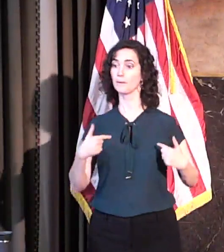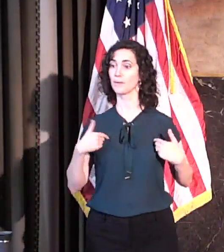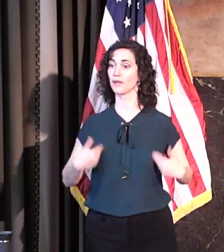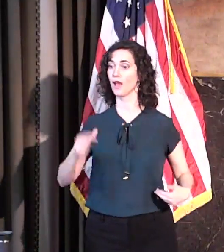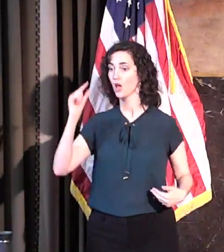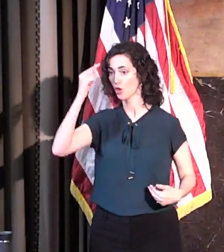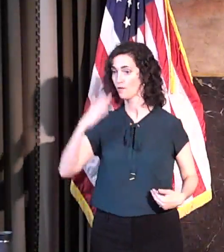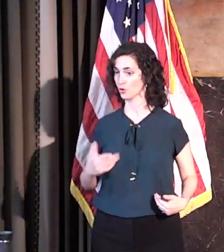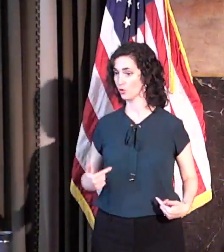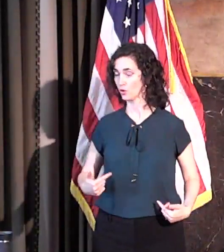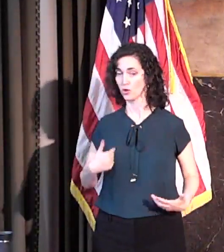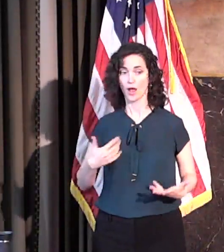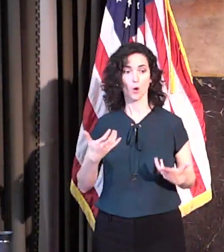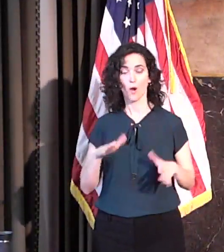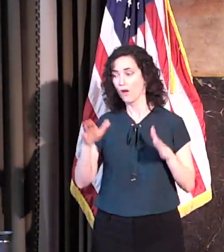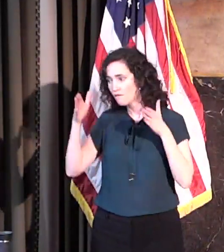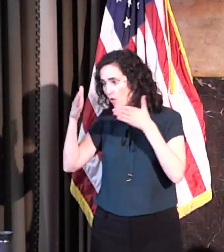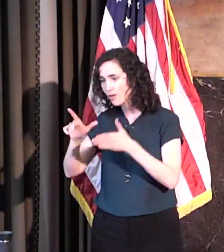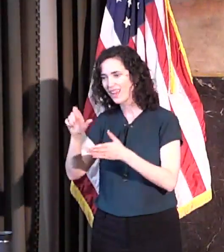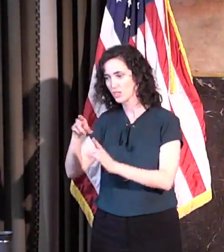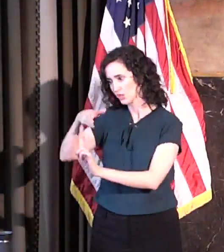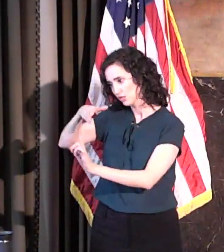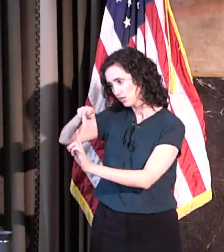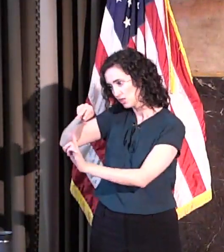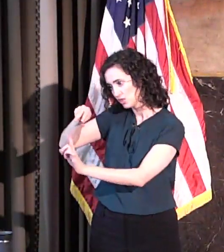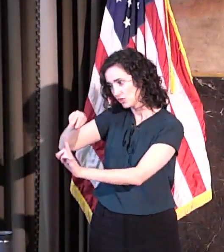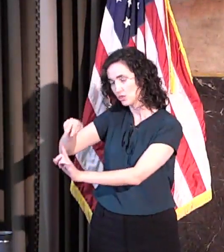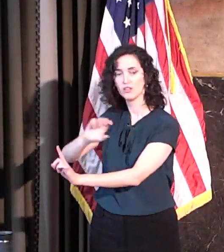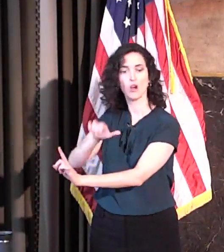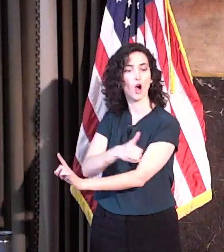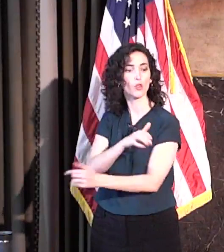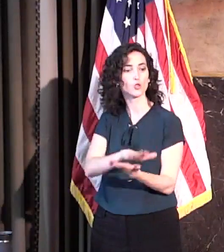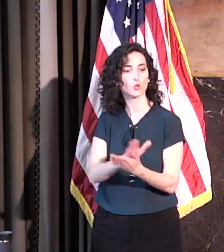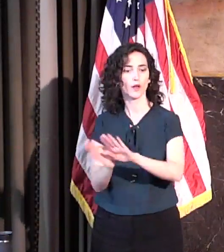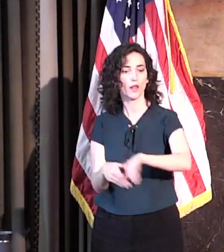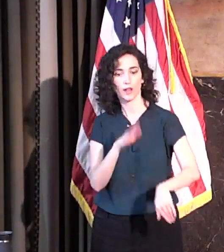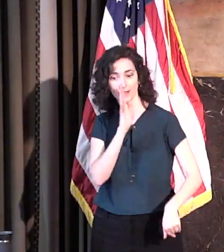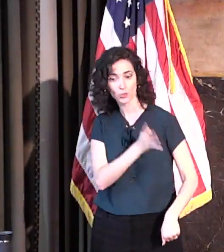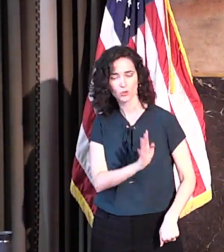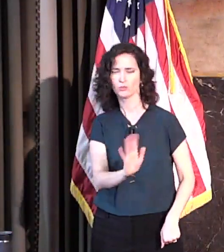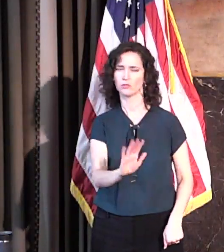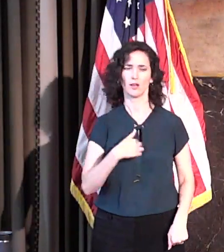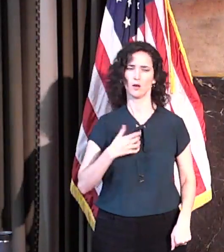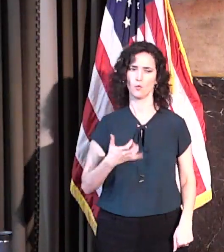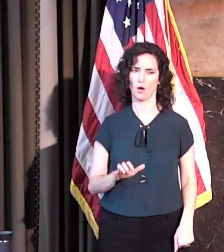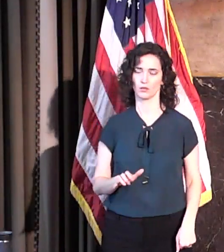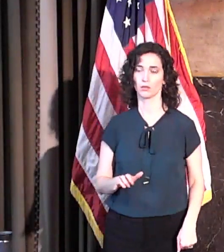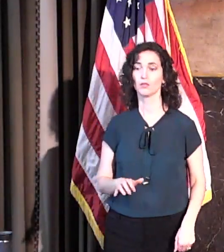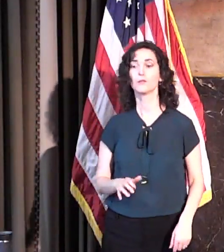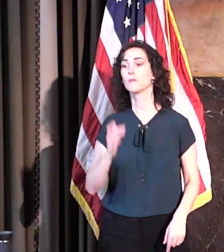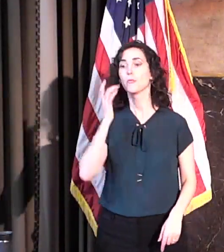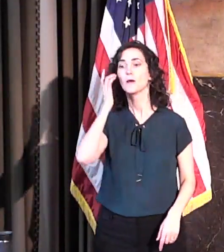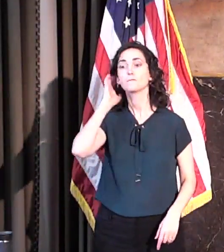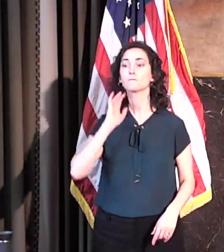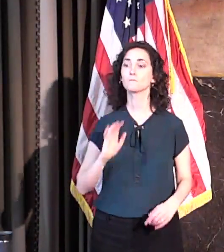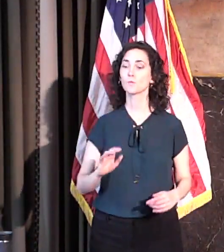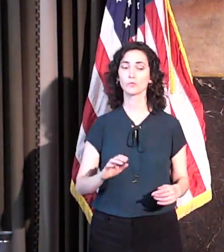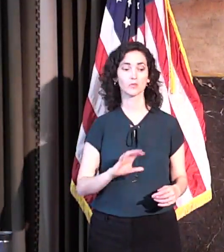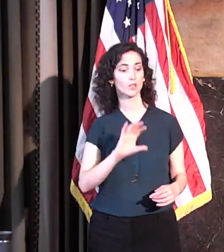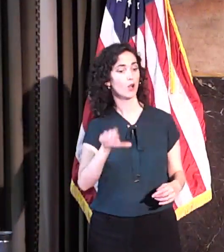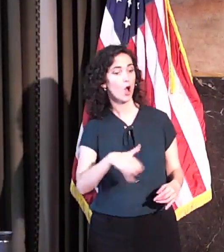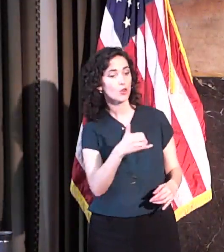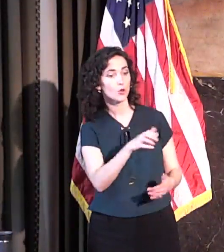don't want to focus on LSU to the point where we're not looking at any other institutions. And I don't have any information to tell you that there are cases at